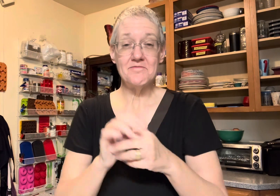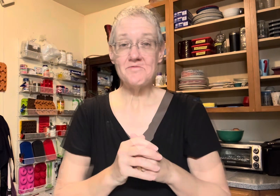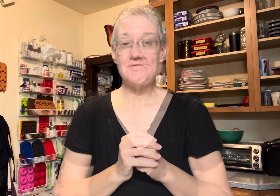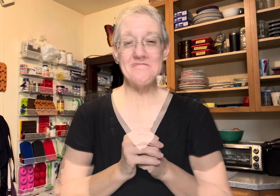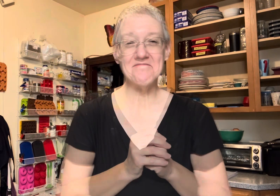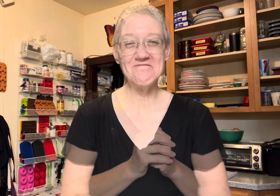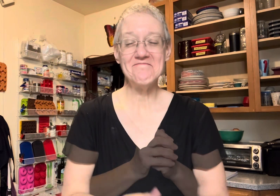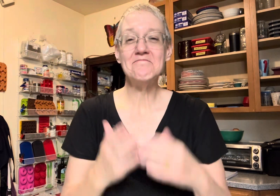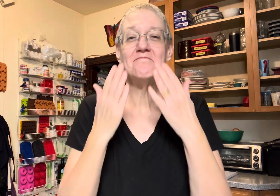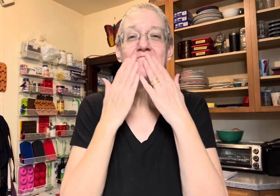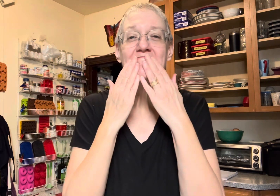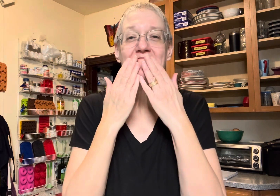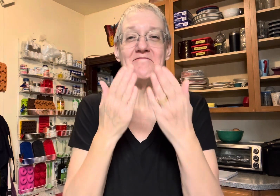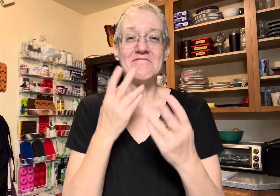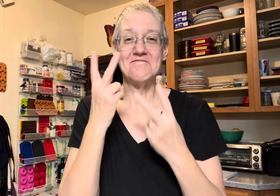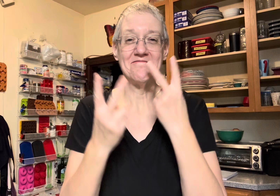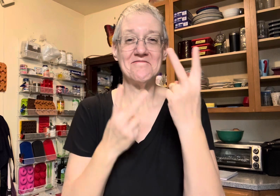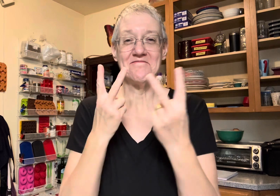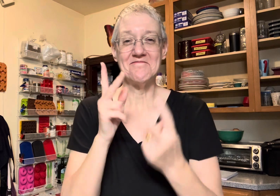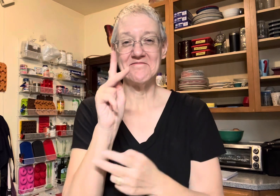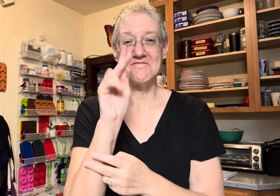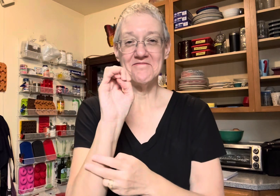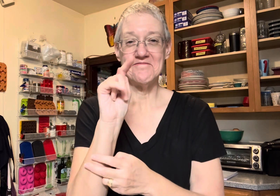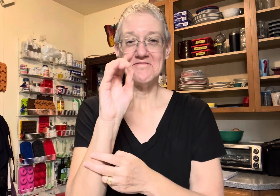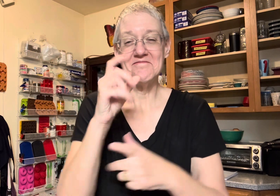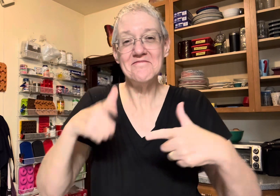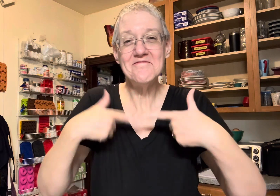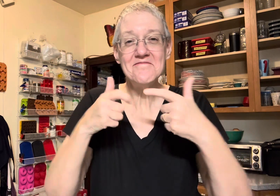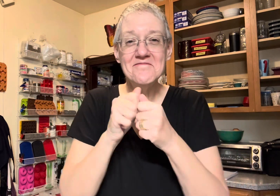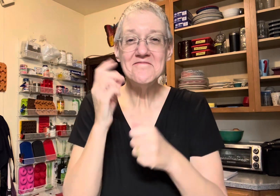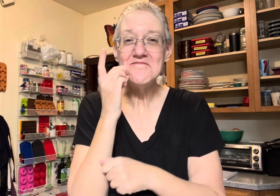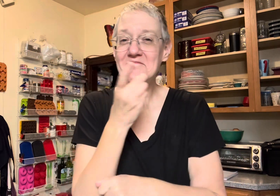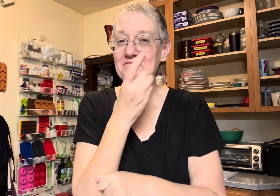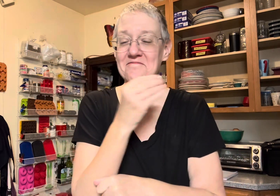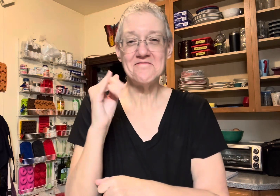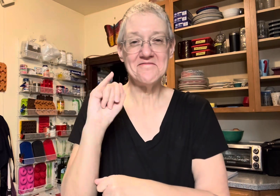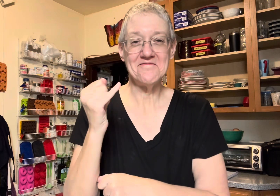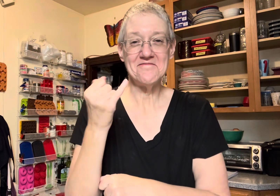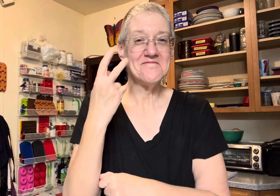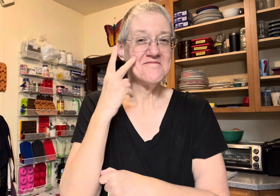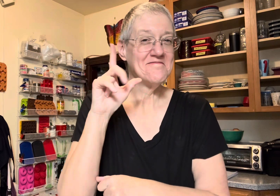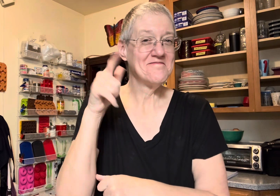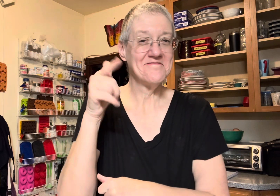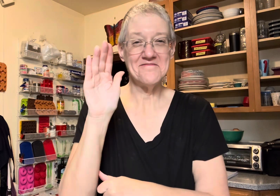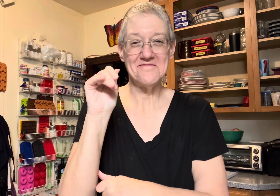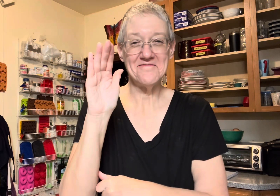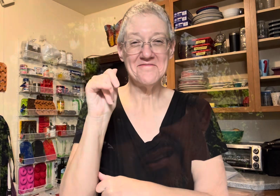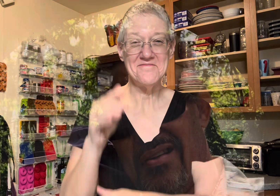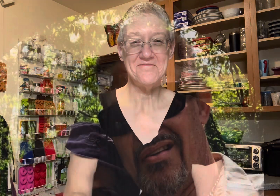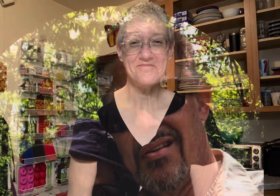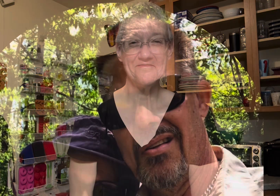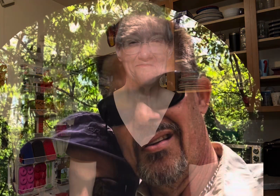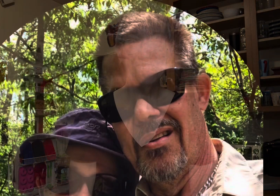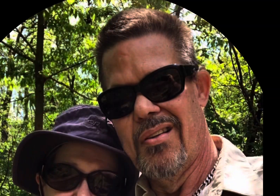helps you. Thank you for visiting Keto Living with Dale and Judith. See you later. Bye-bye.